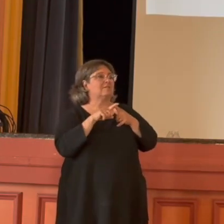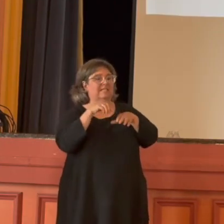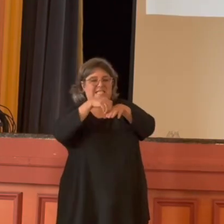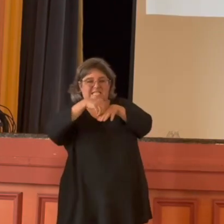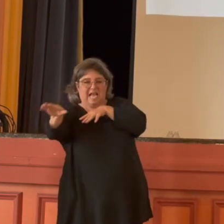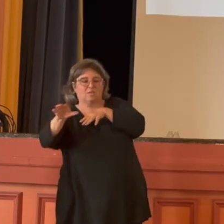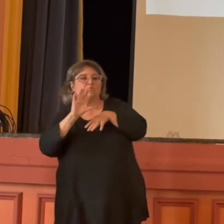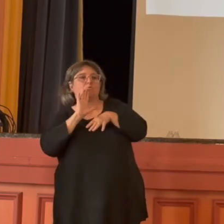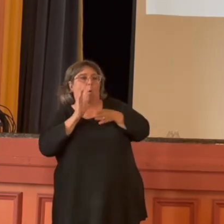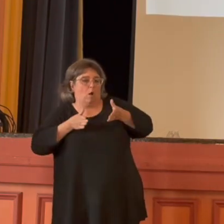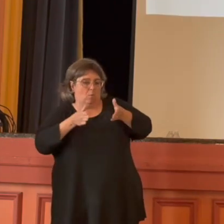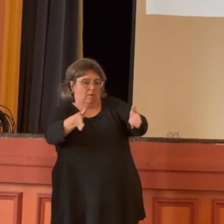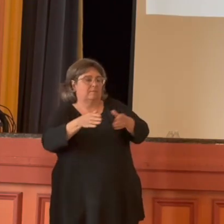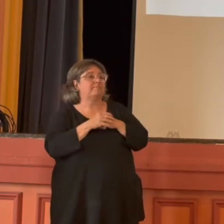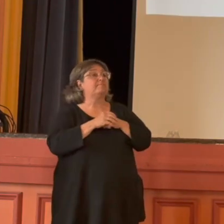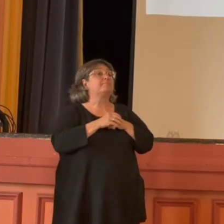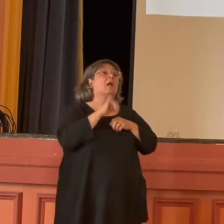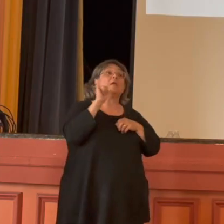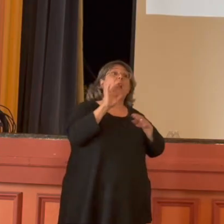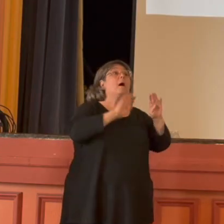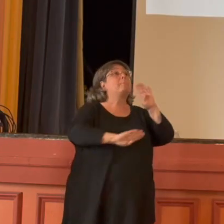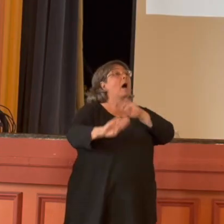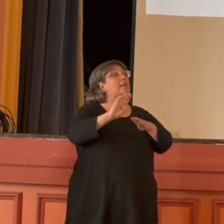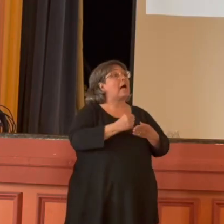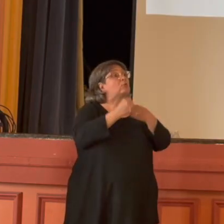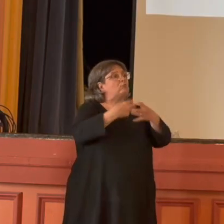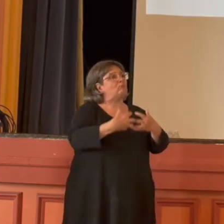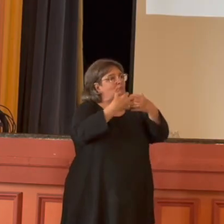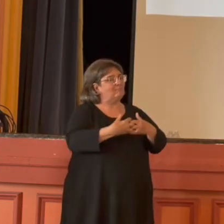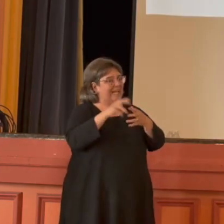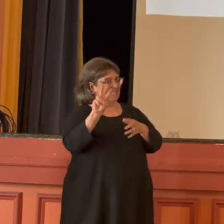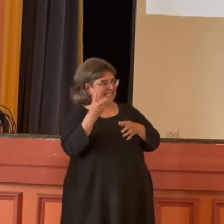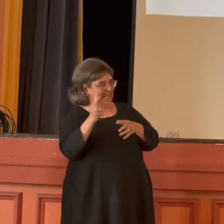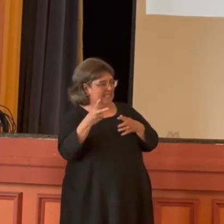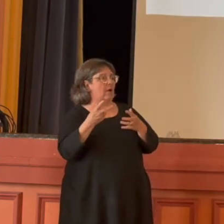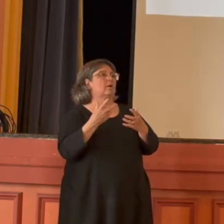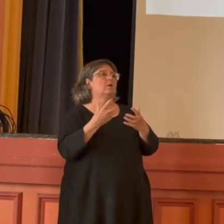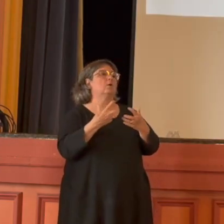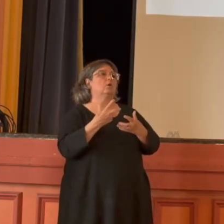out to the waterway. So that's the biological treatment facility, the secondary treatment facility.